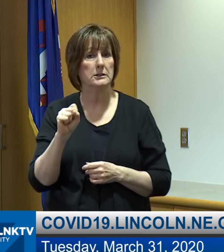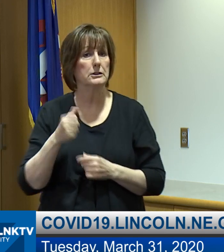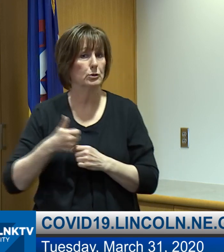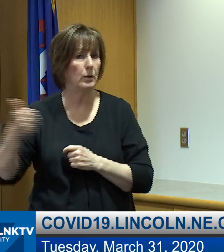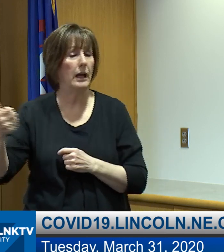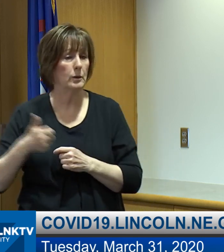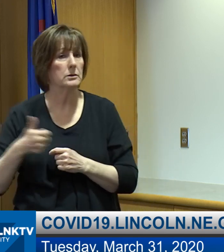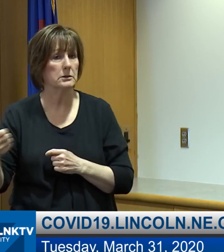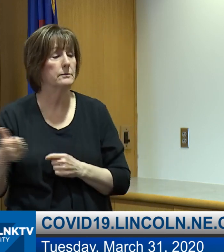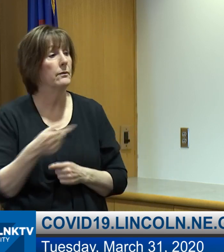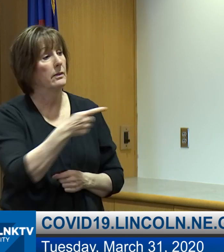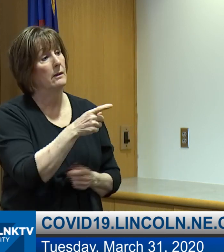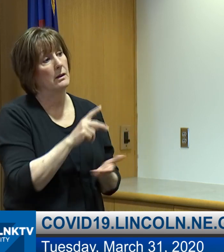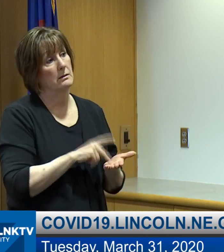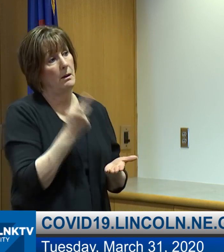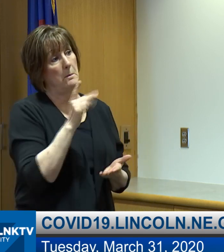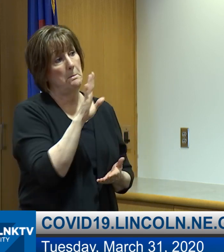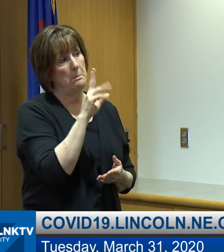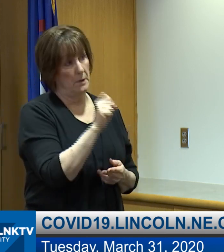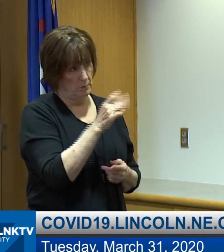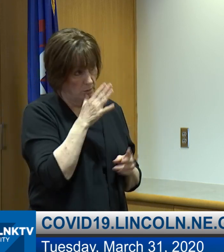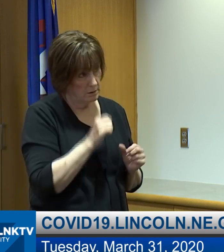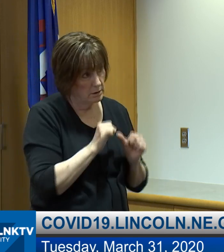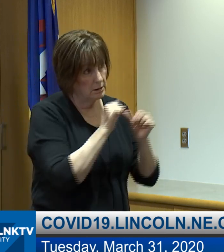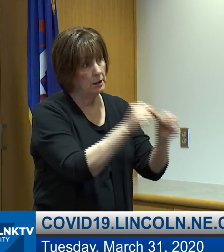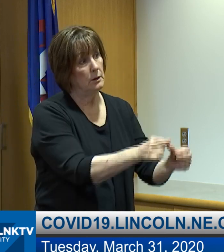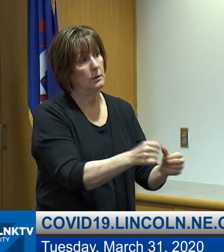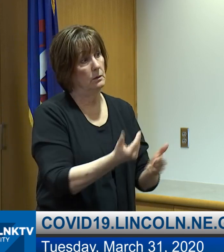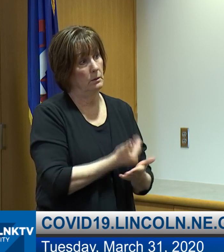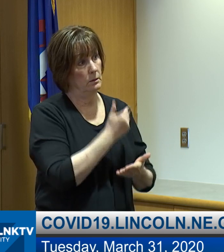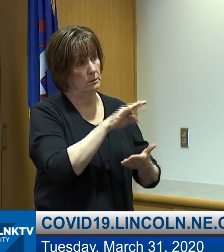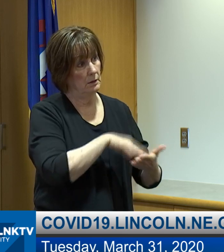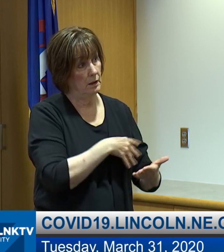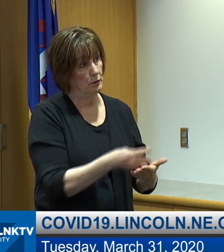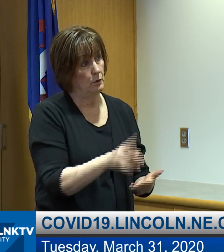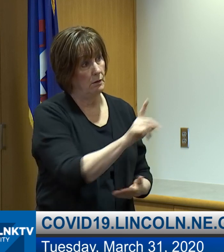And will that double bus approach continue on the new schedule?